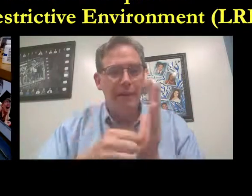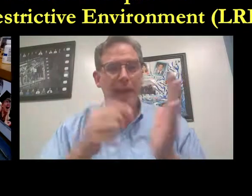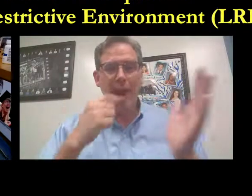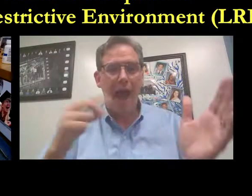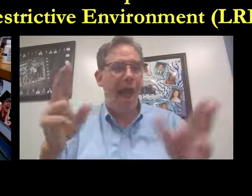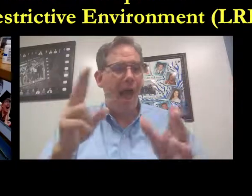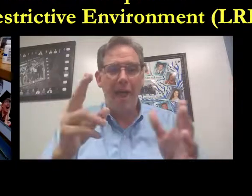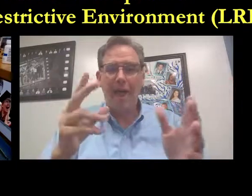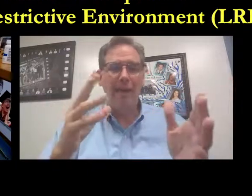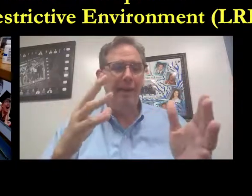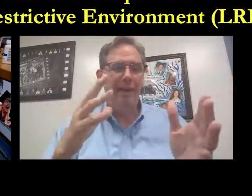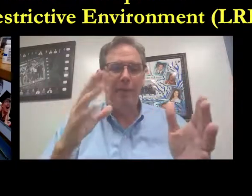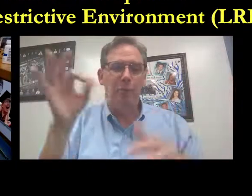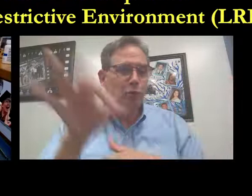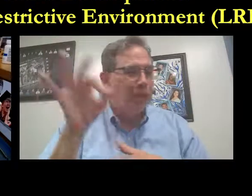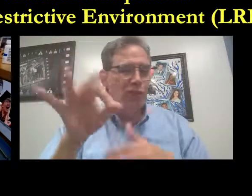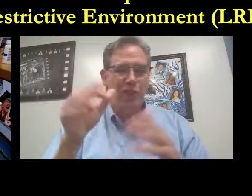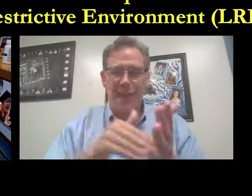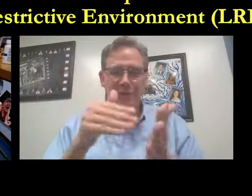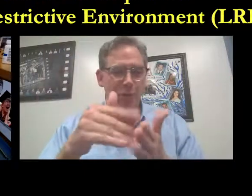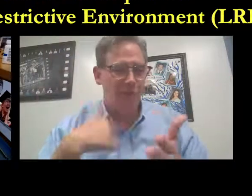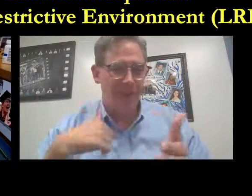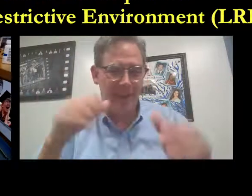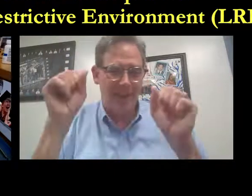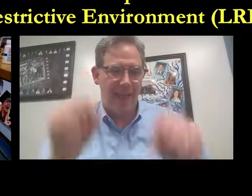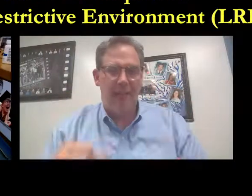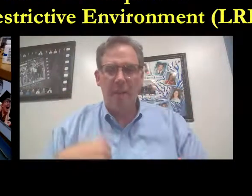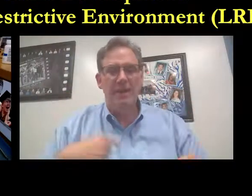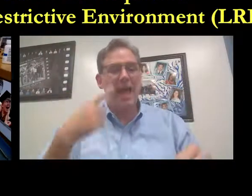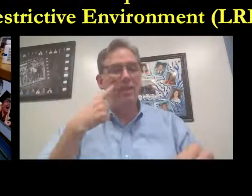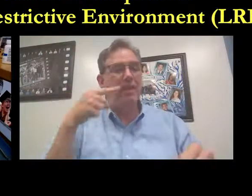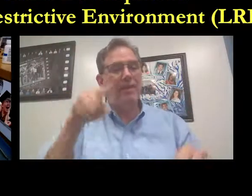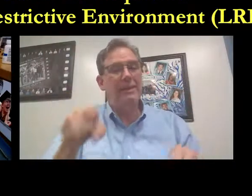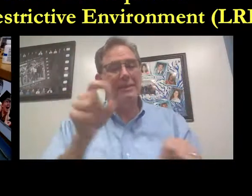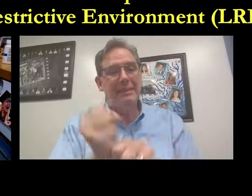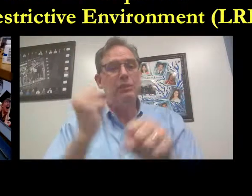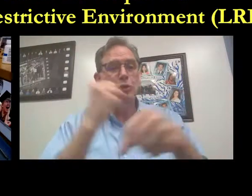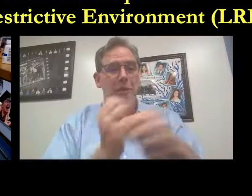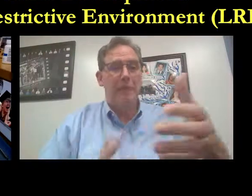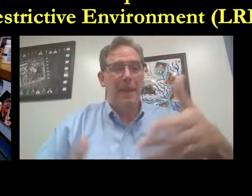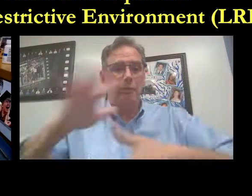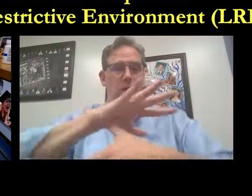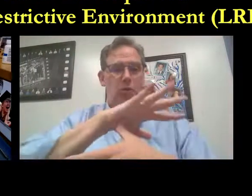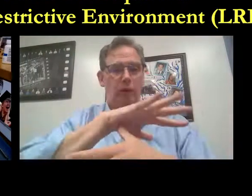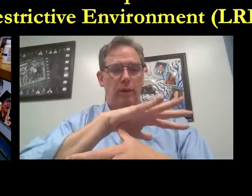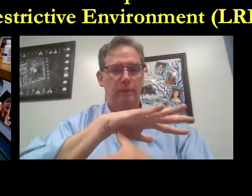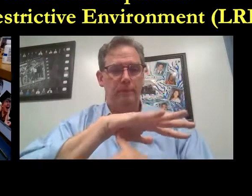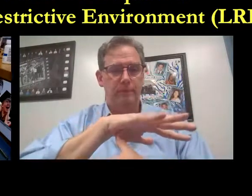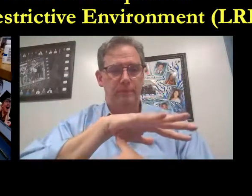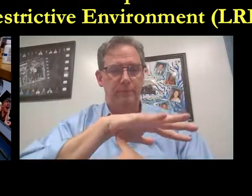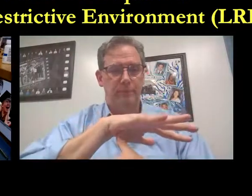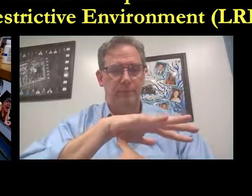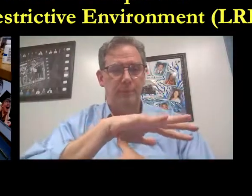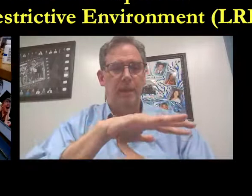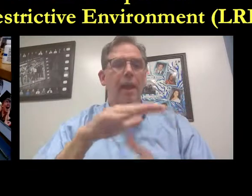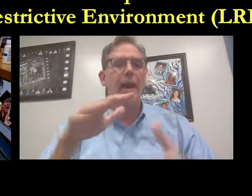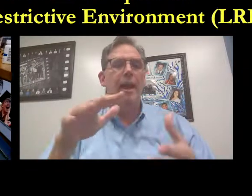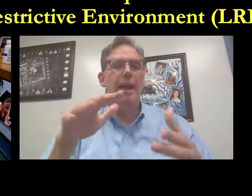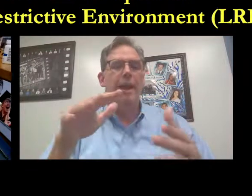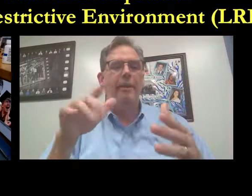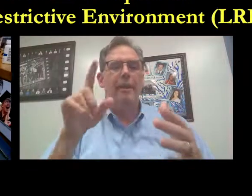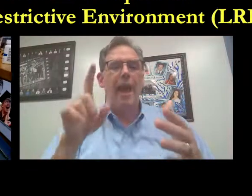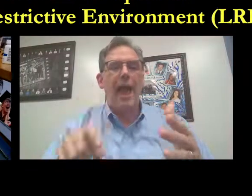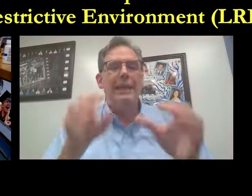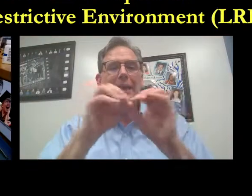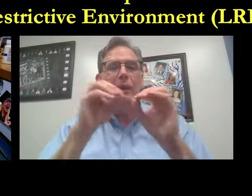soapbox. And just saying it over and over and over, preaching it. I preach it as often as I can. I think